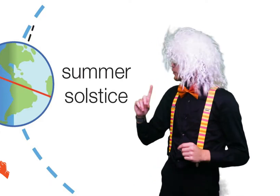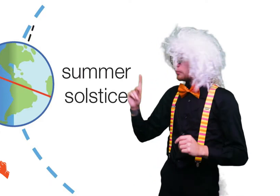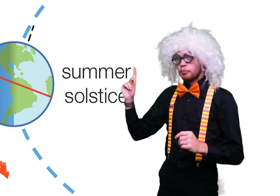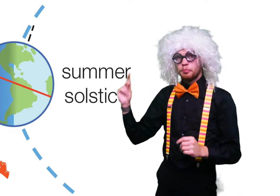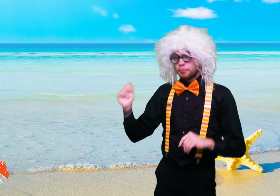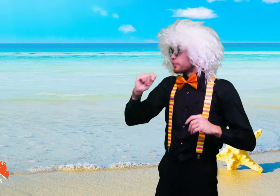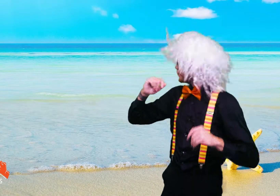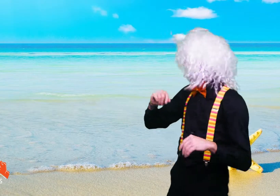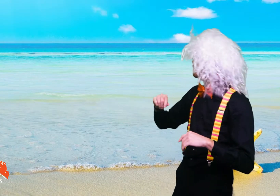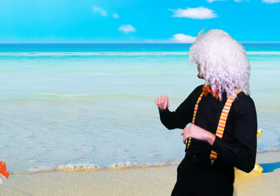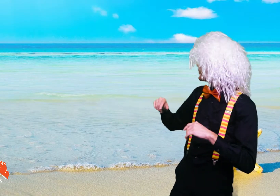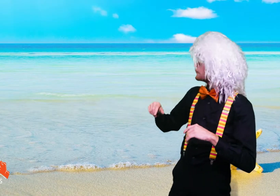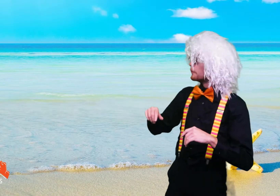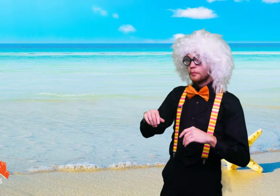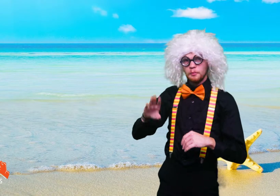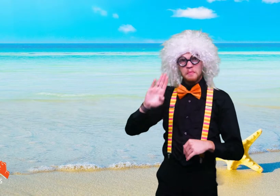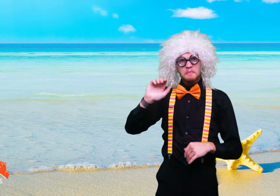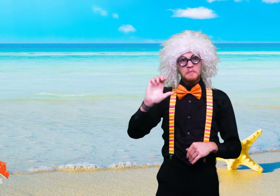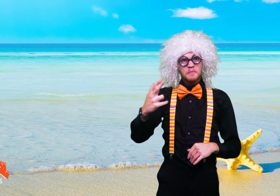Free as birds. The beach.